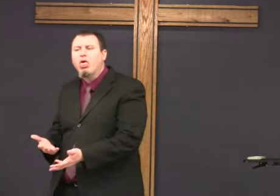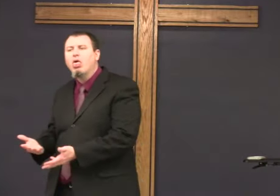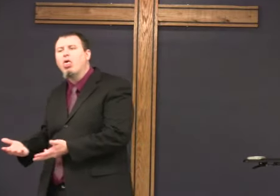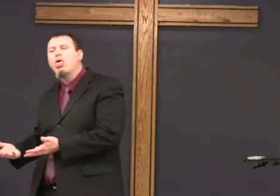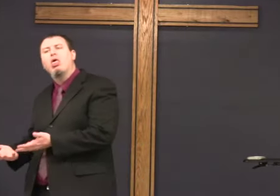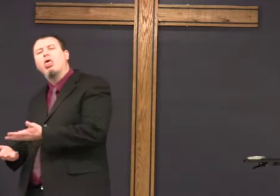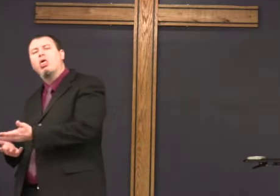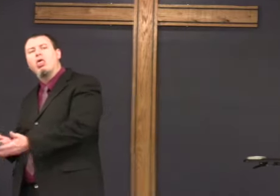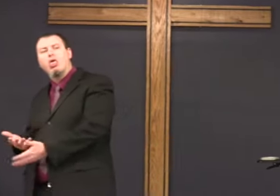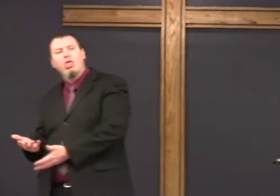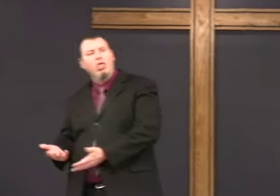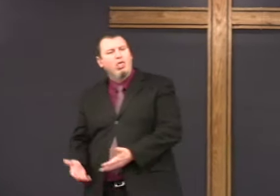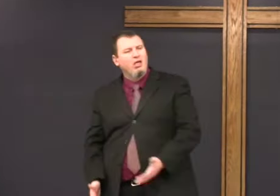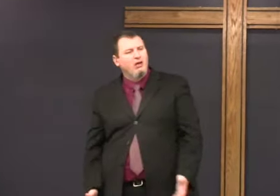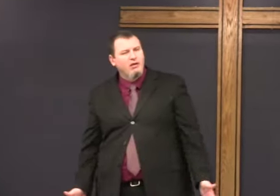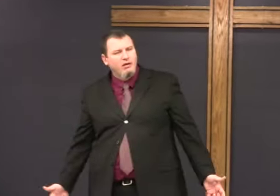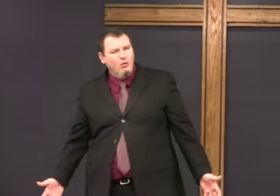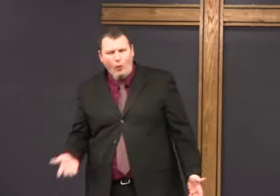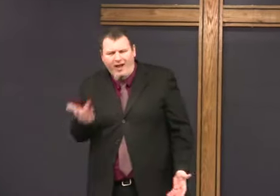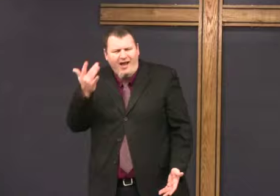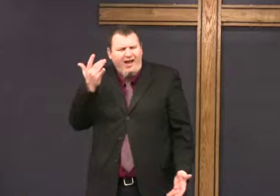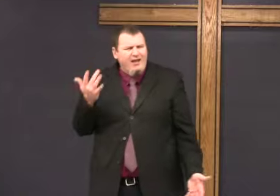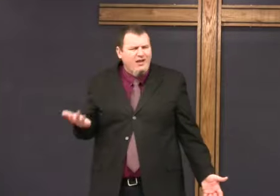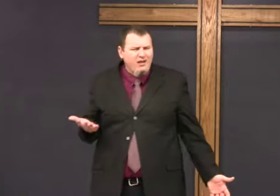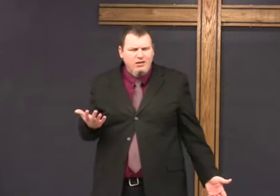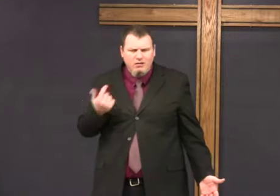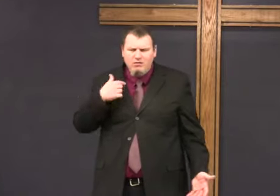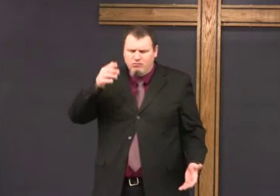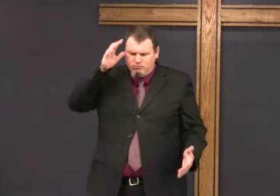They were hoping that Nehemiah would give in and go and meet them.